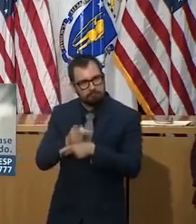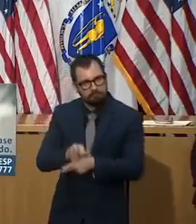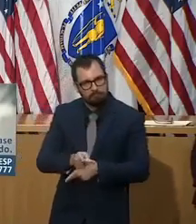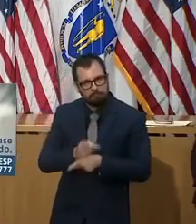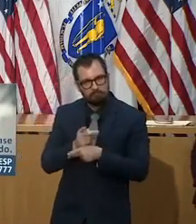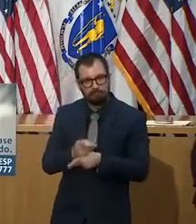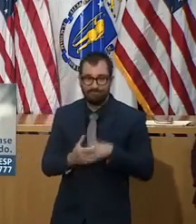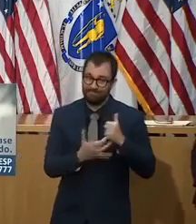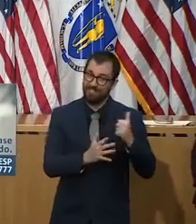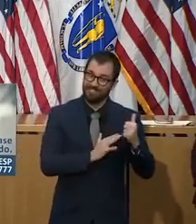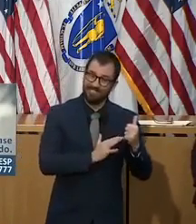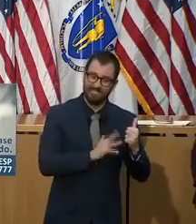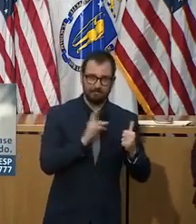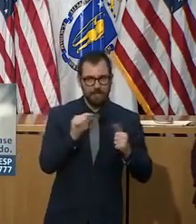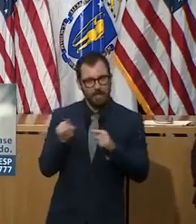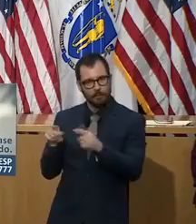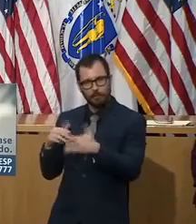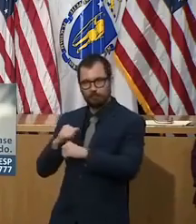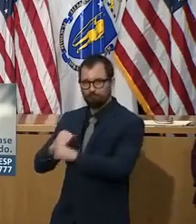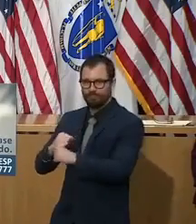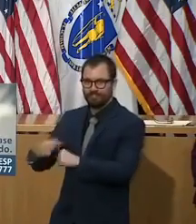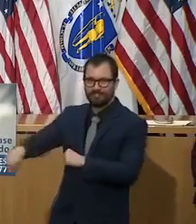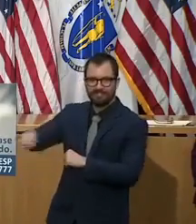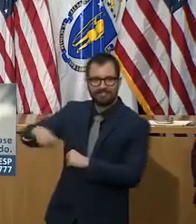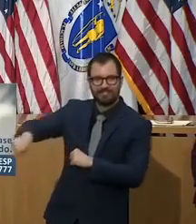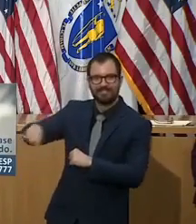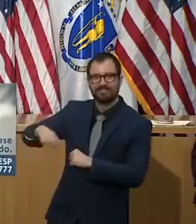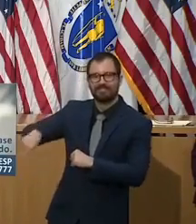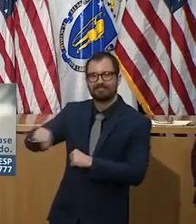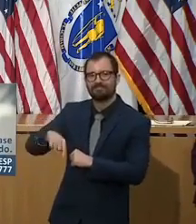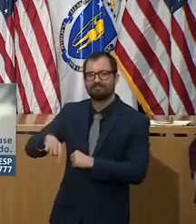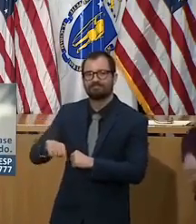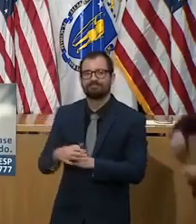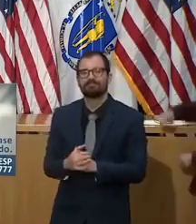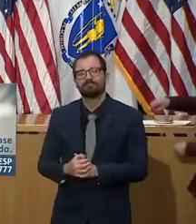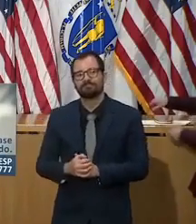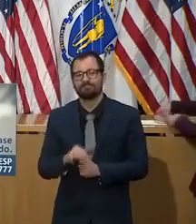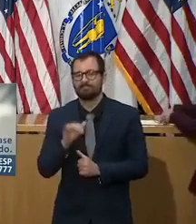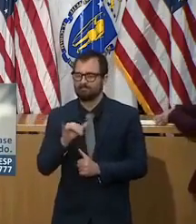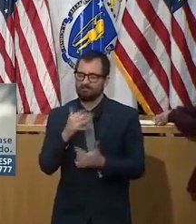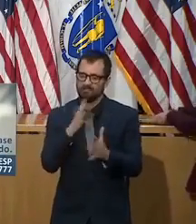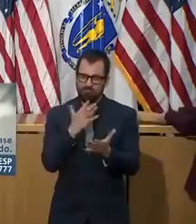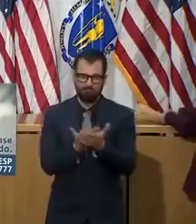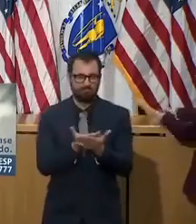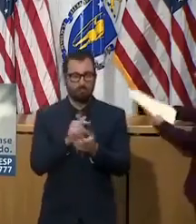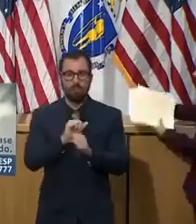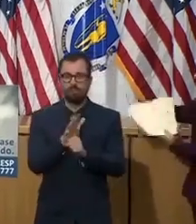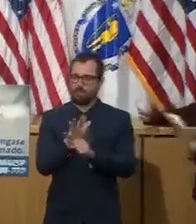that is a community that it can do terrible damage in a very short period of time. Thank Thanks. you.